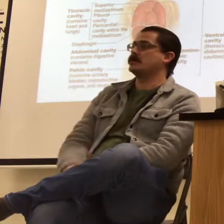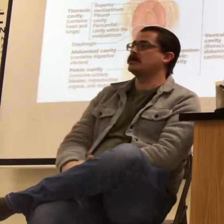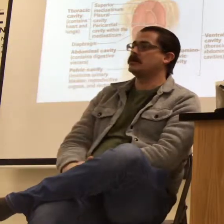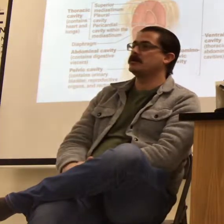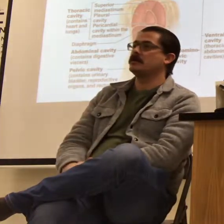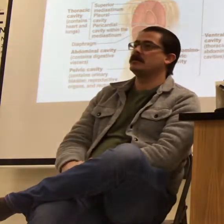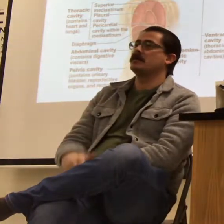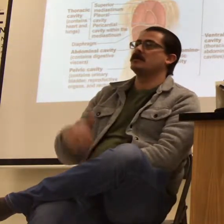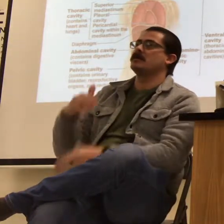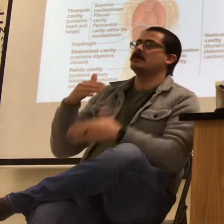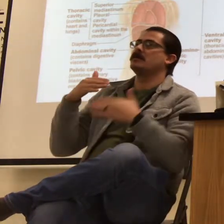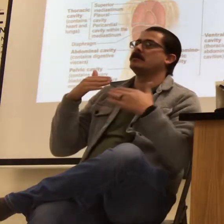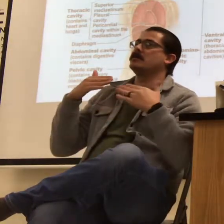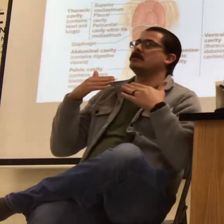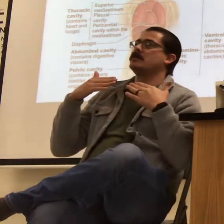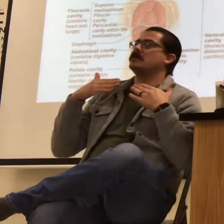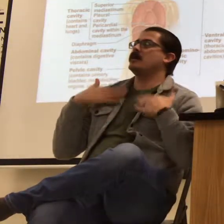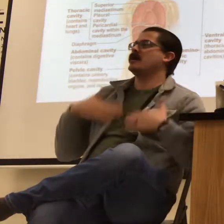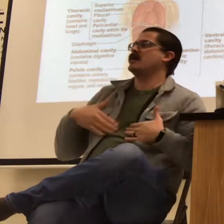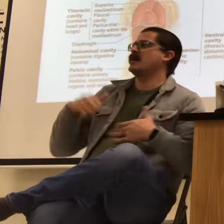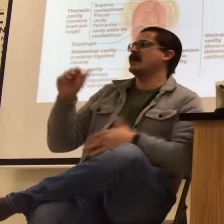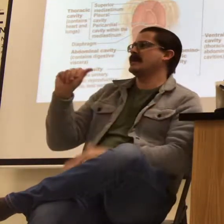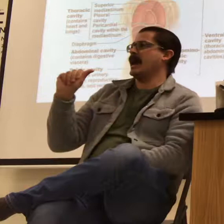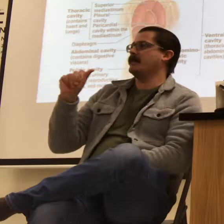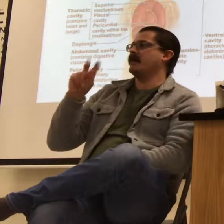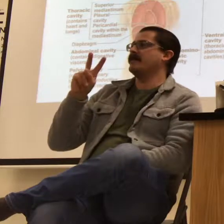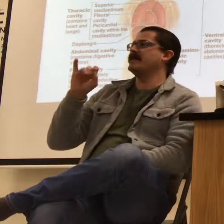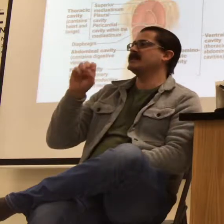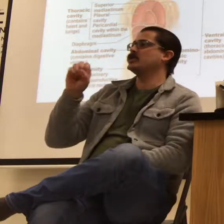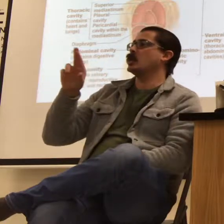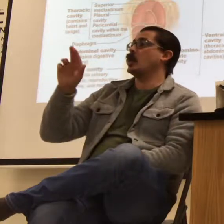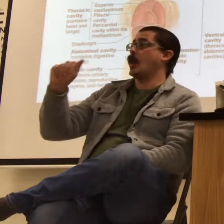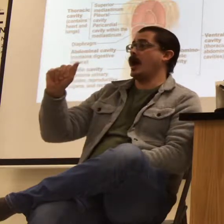In anatomy, the term viscera